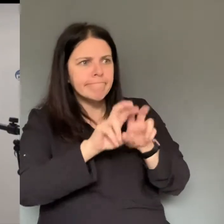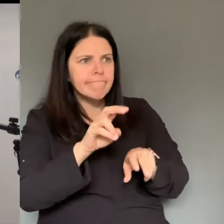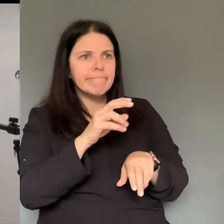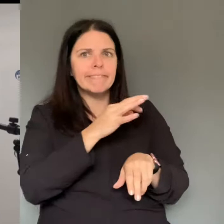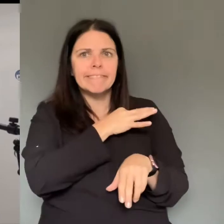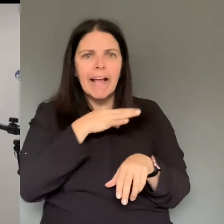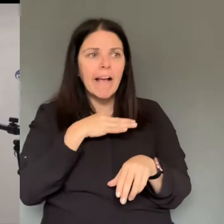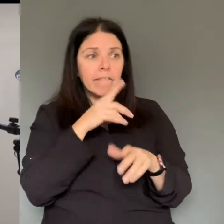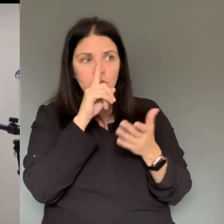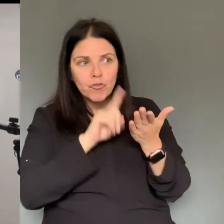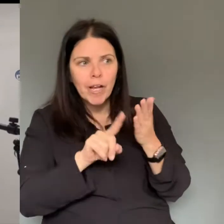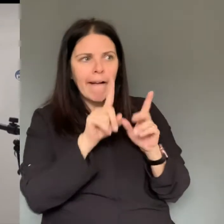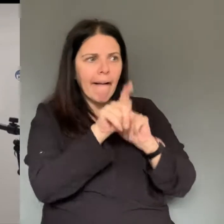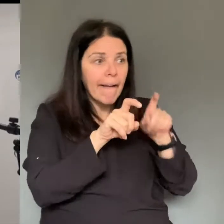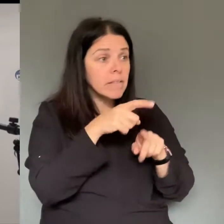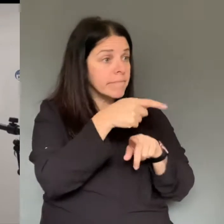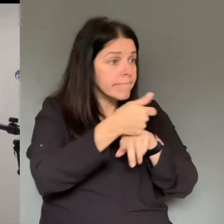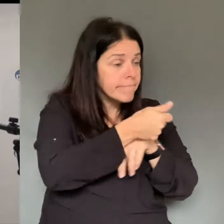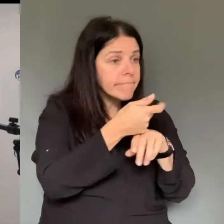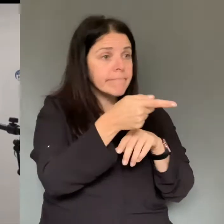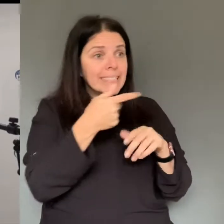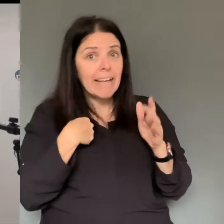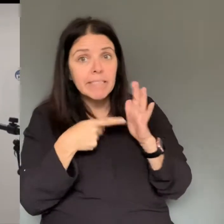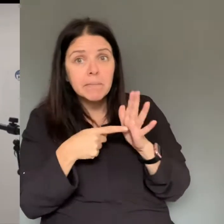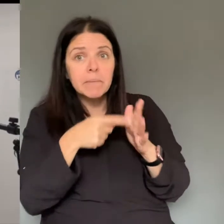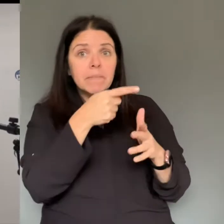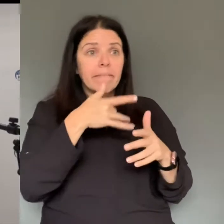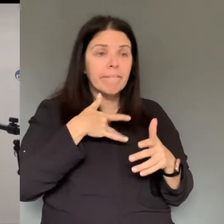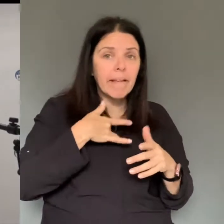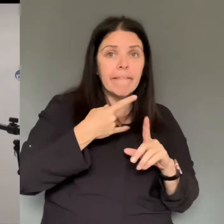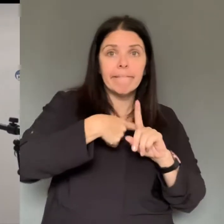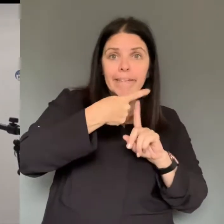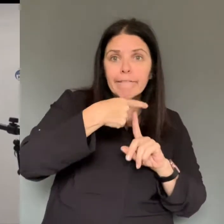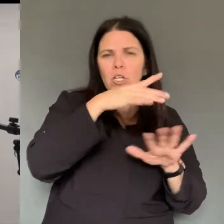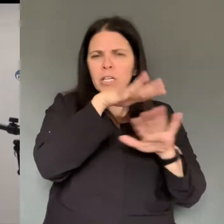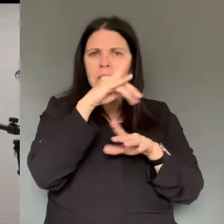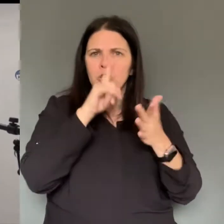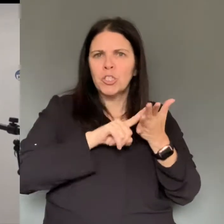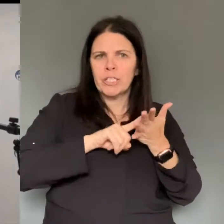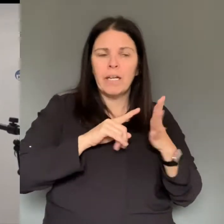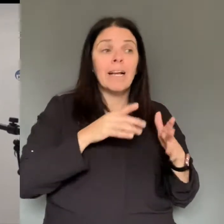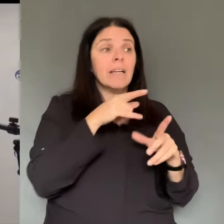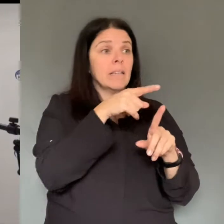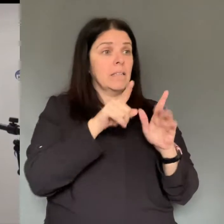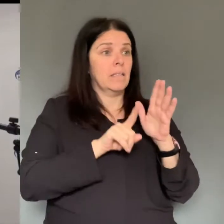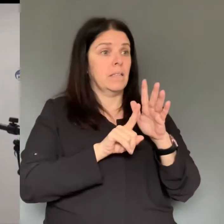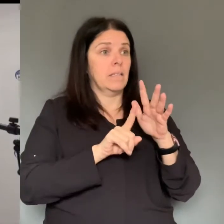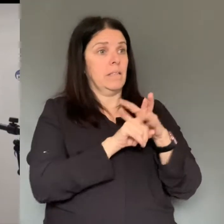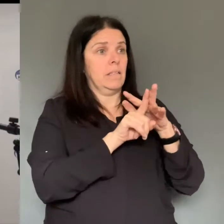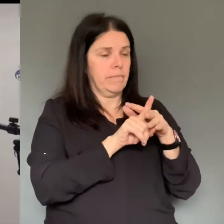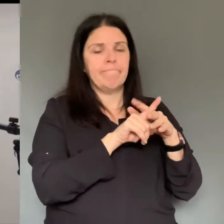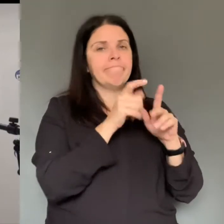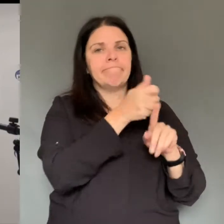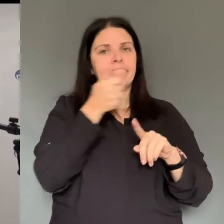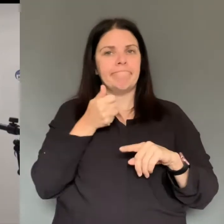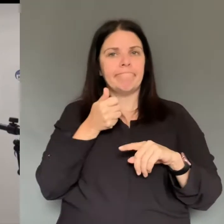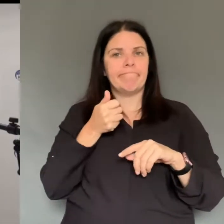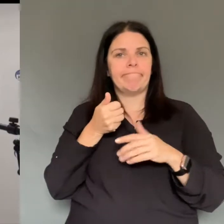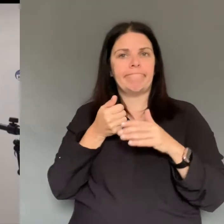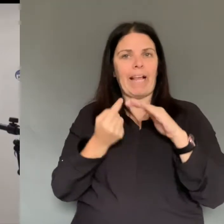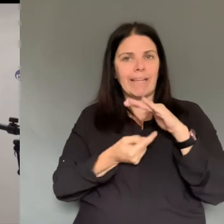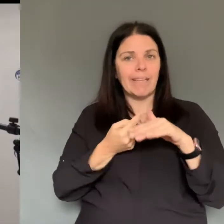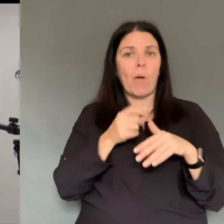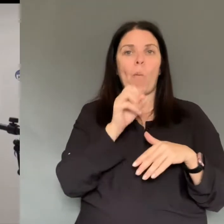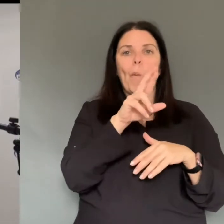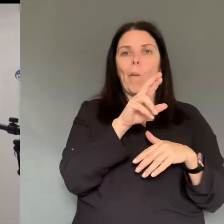our community, in the healthcare workers, through cross-border, everything. So I think we need to look at it as a comprehensive solution,